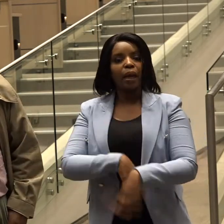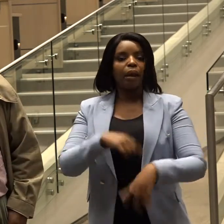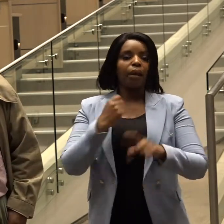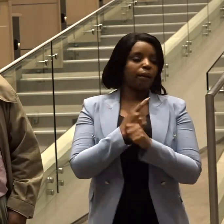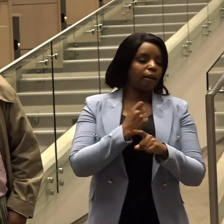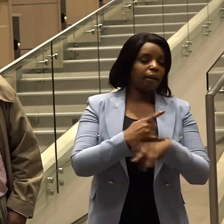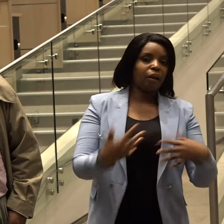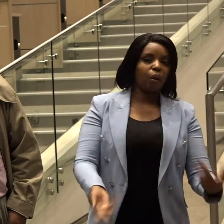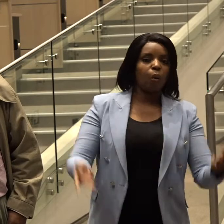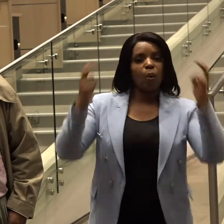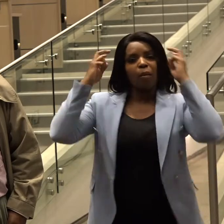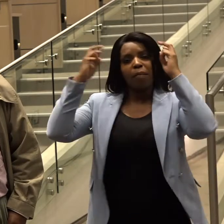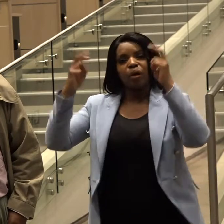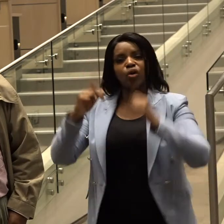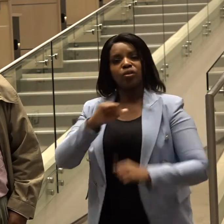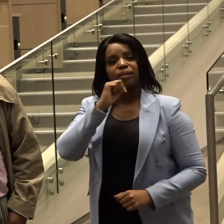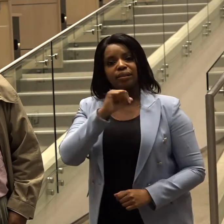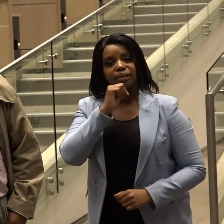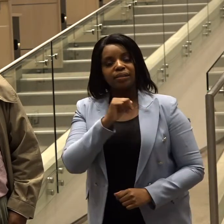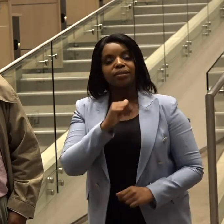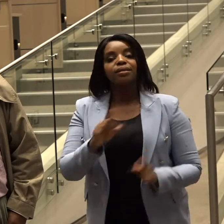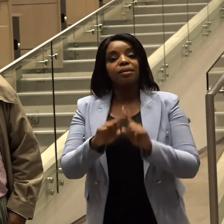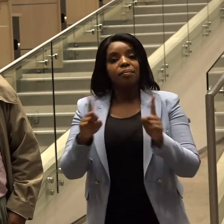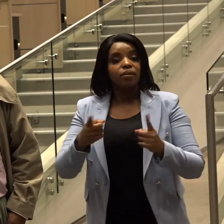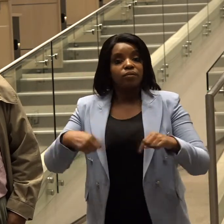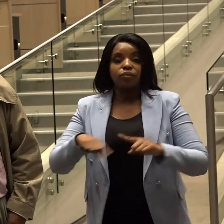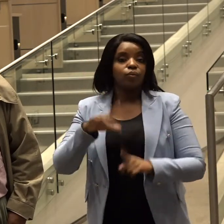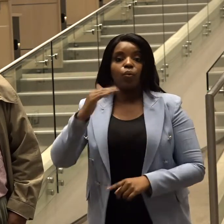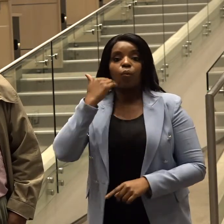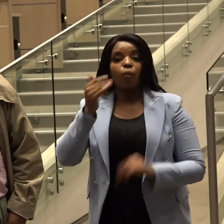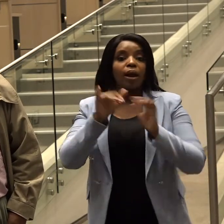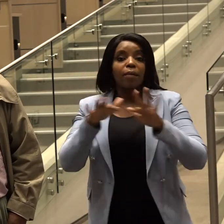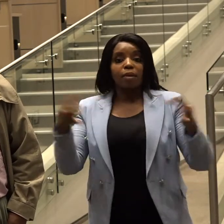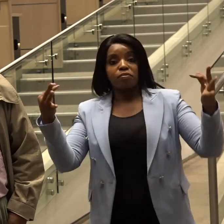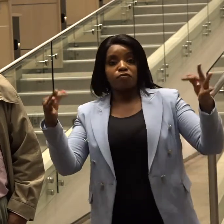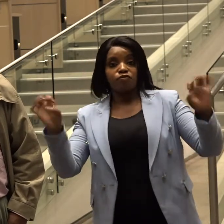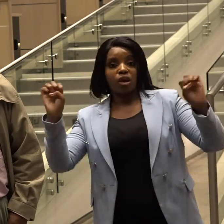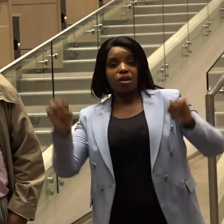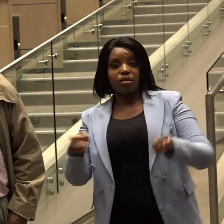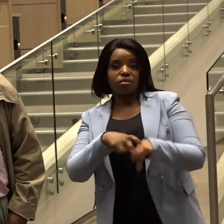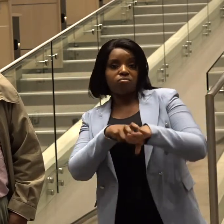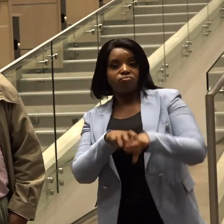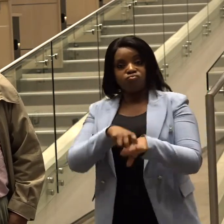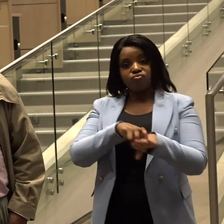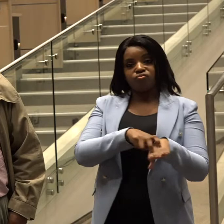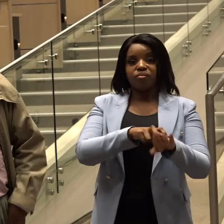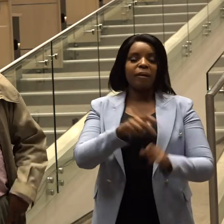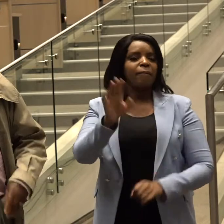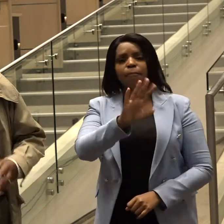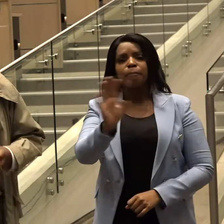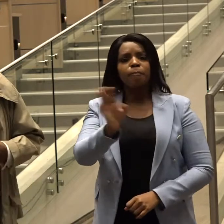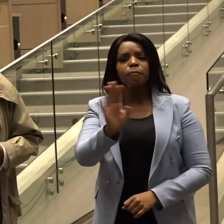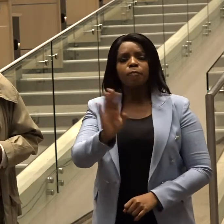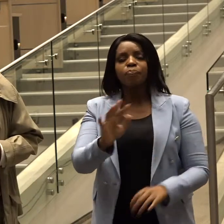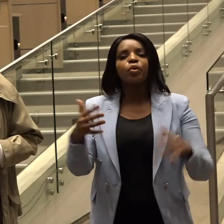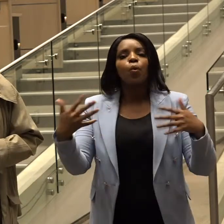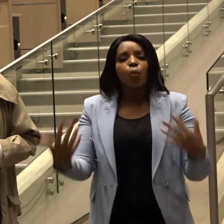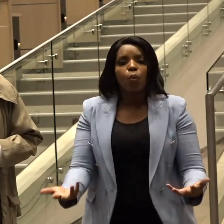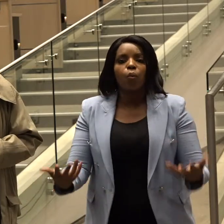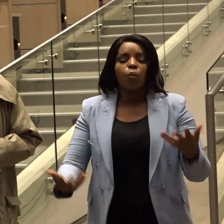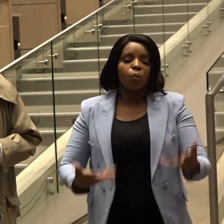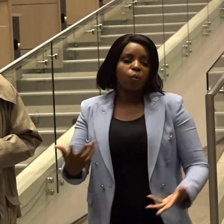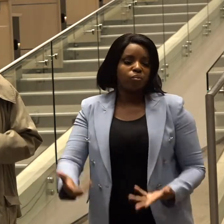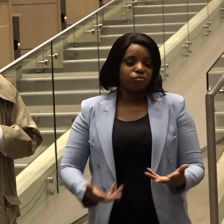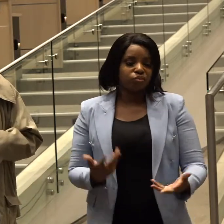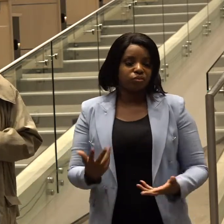think of so we don't want to see people traveling free we don't want to see people you know uh